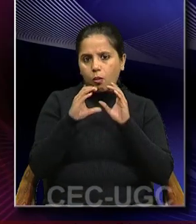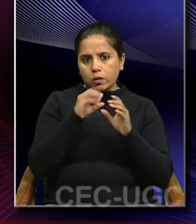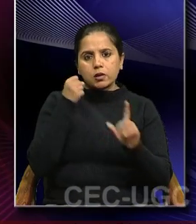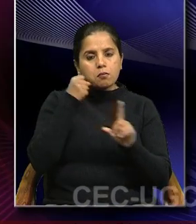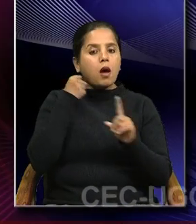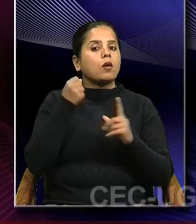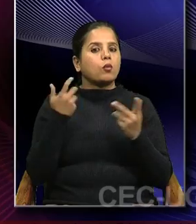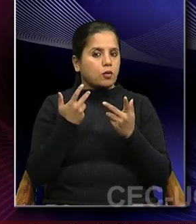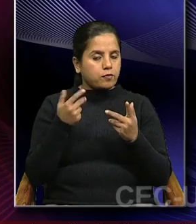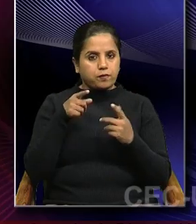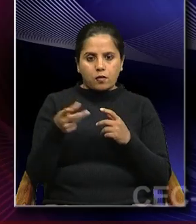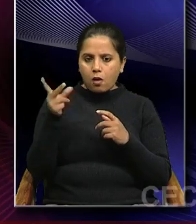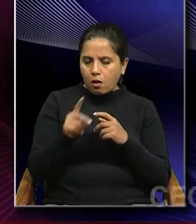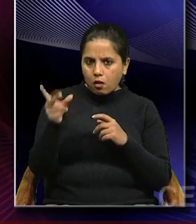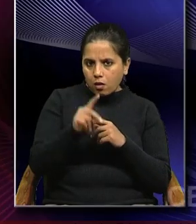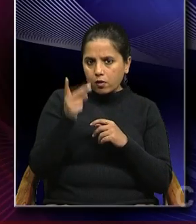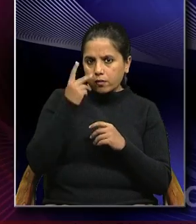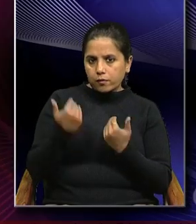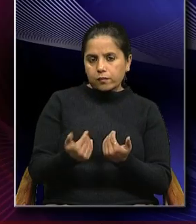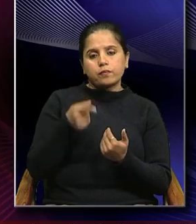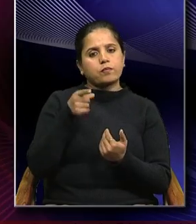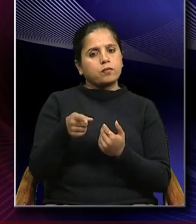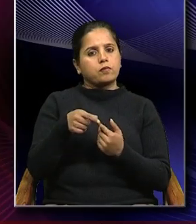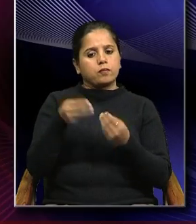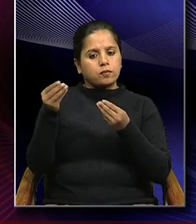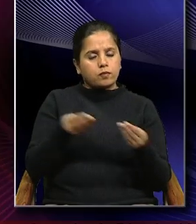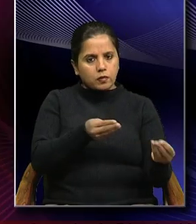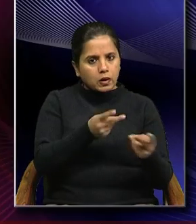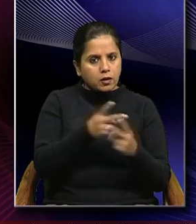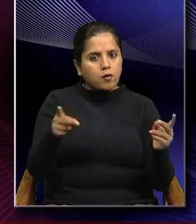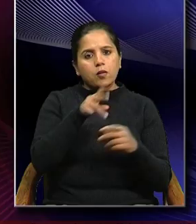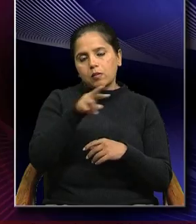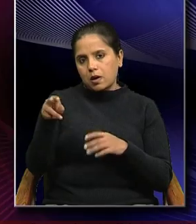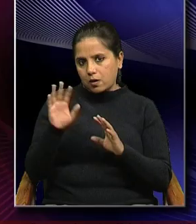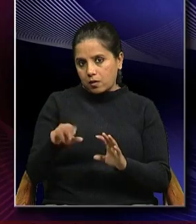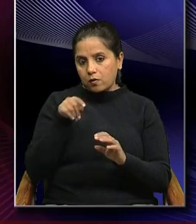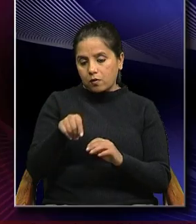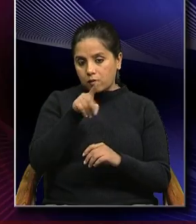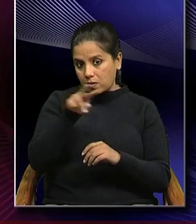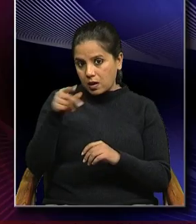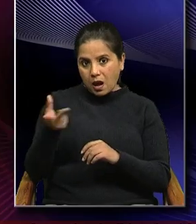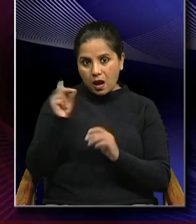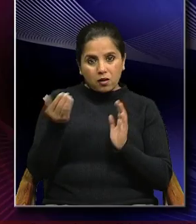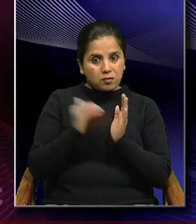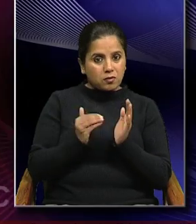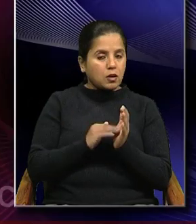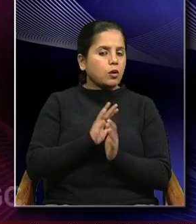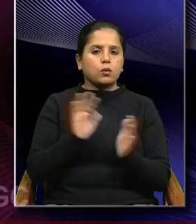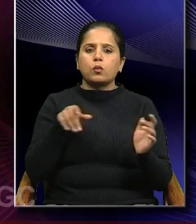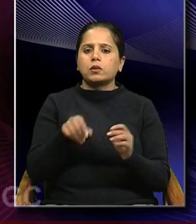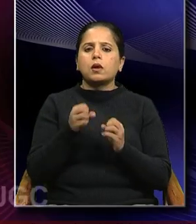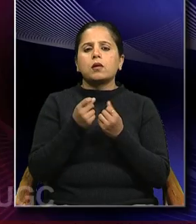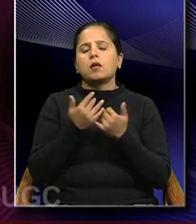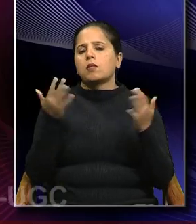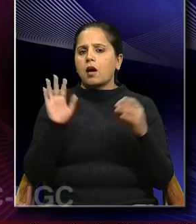impact, which is repeatedly endorsed by the different definitions. So, those definitions I am not going to repeat. There are a number of definitions